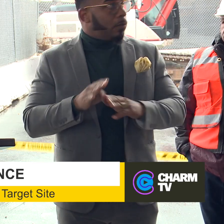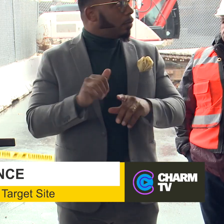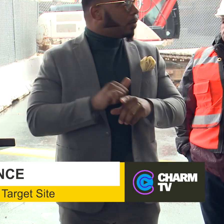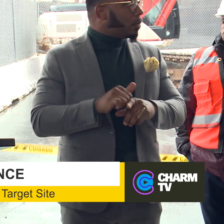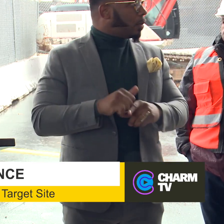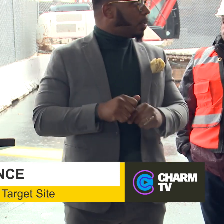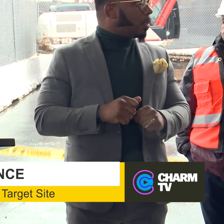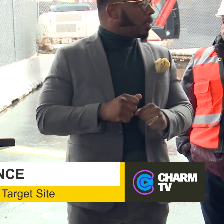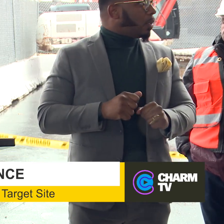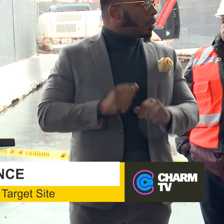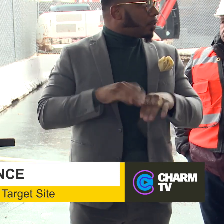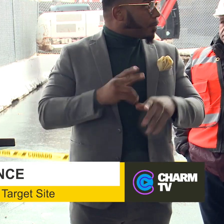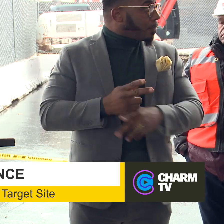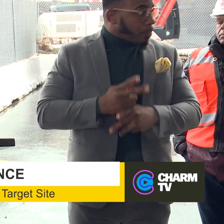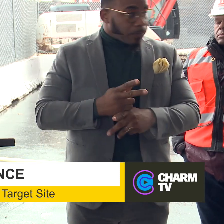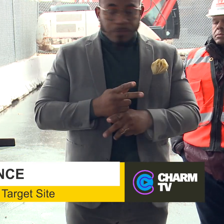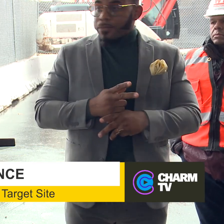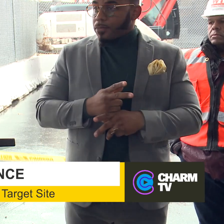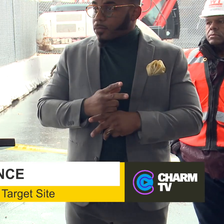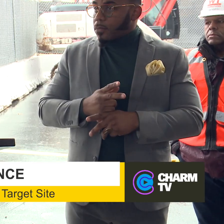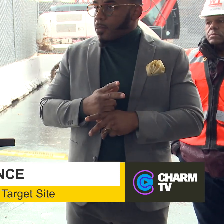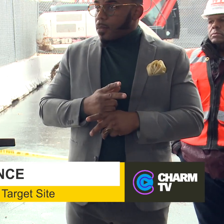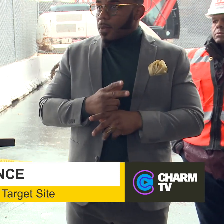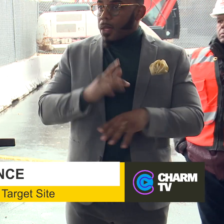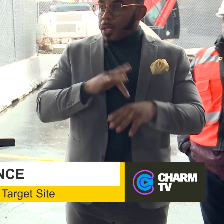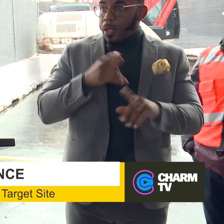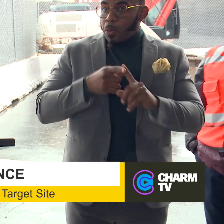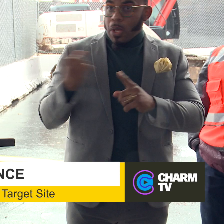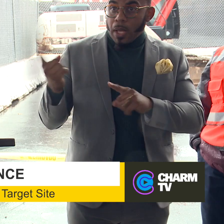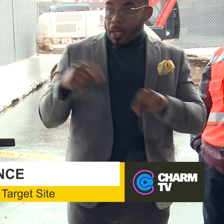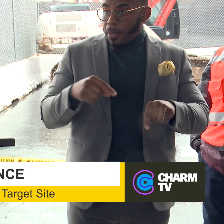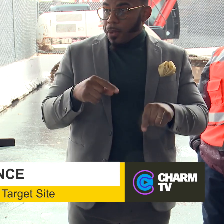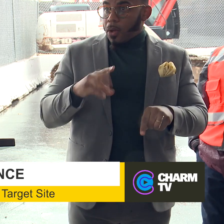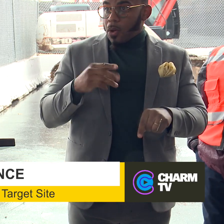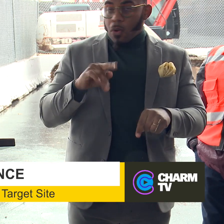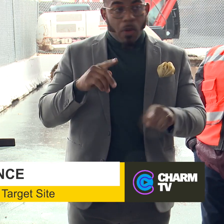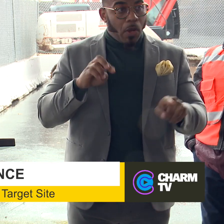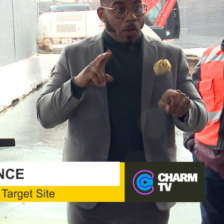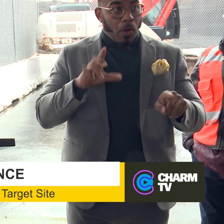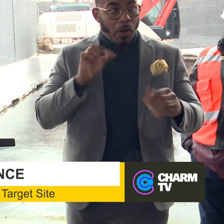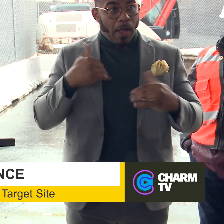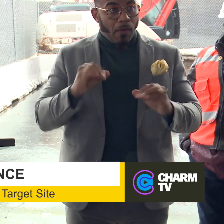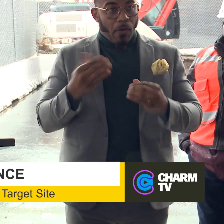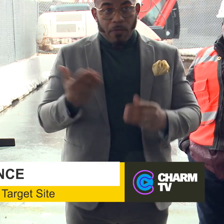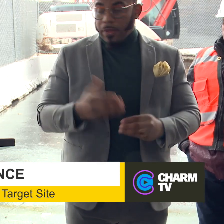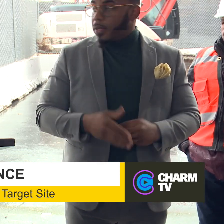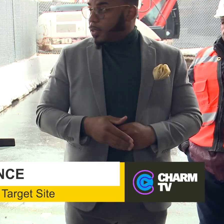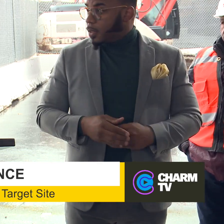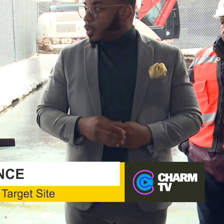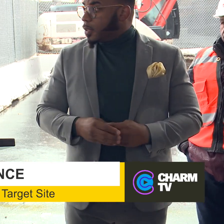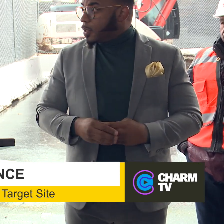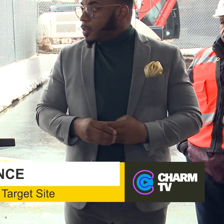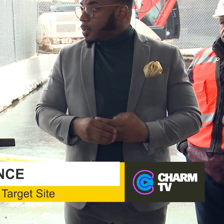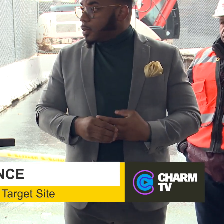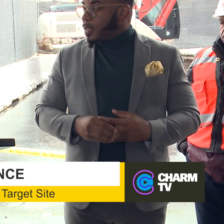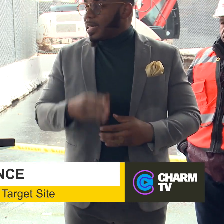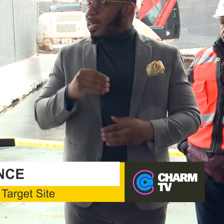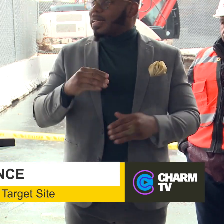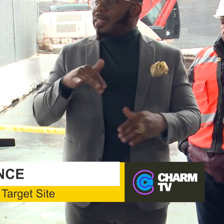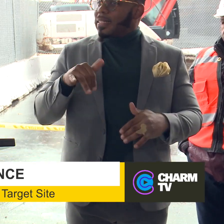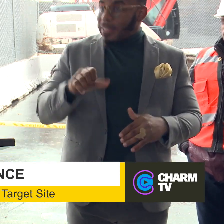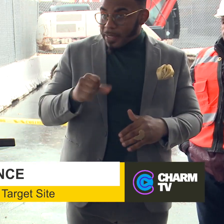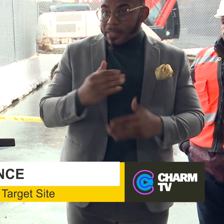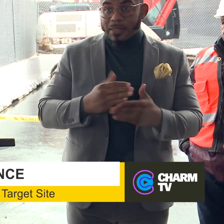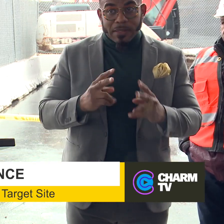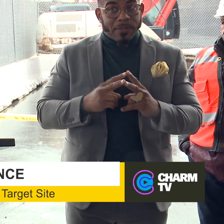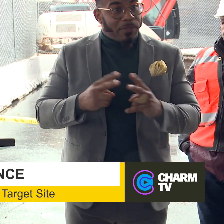training, child care. Touchpoint is coming over here. Whiting Turner is going to have an office in here. And yes,